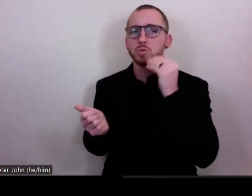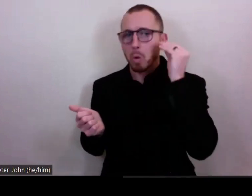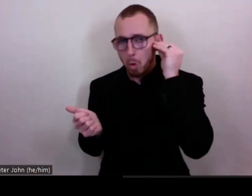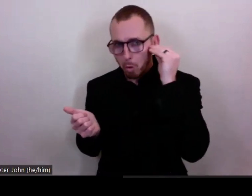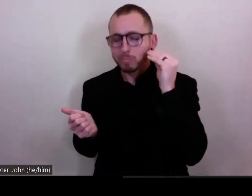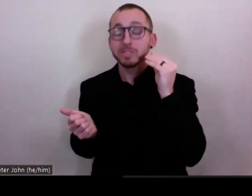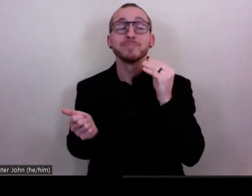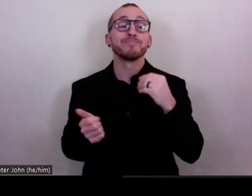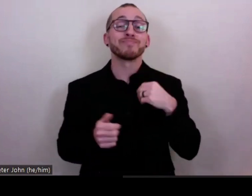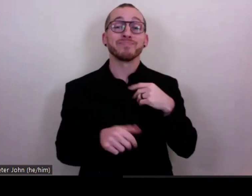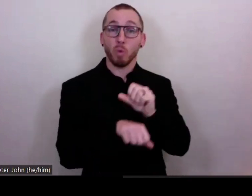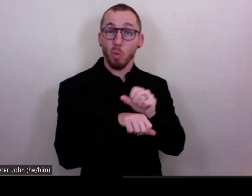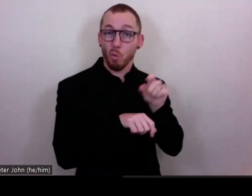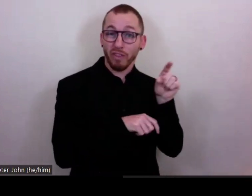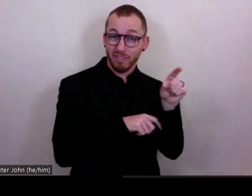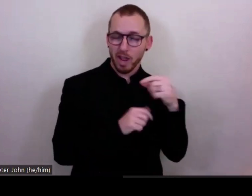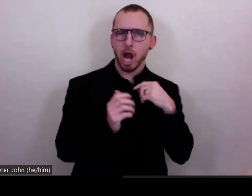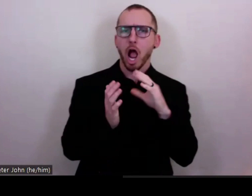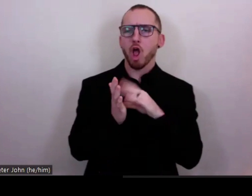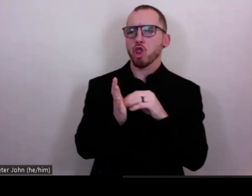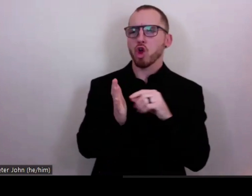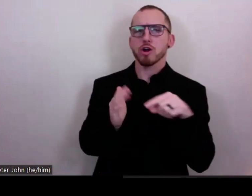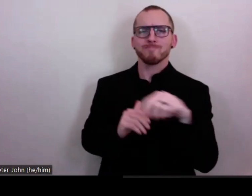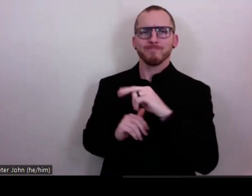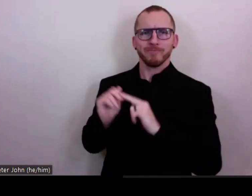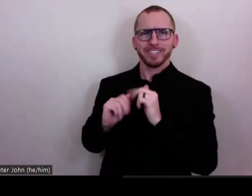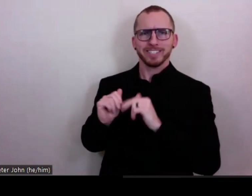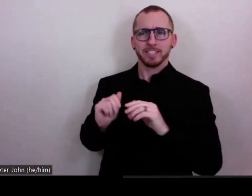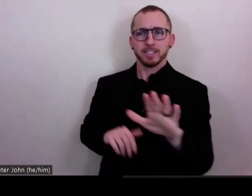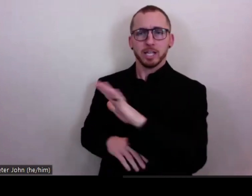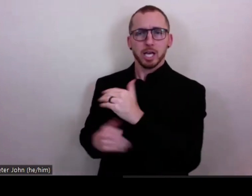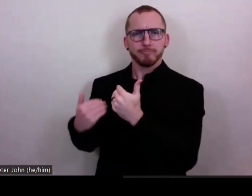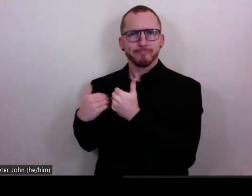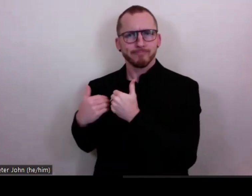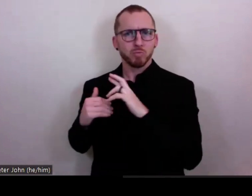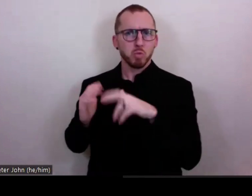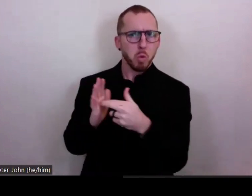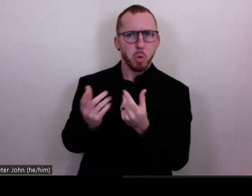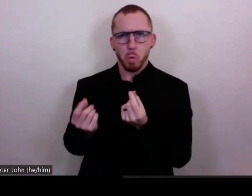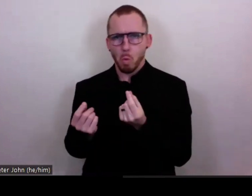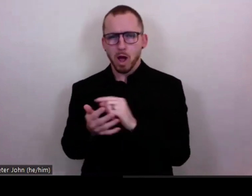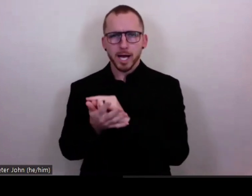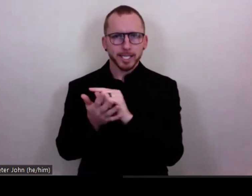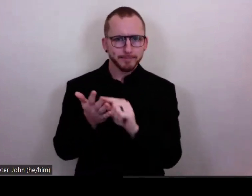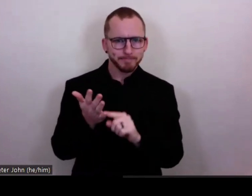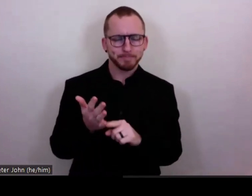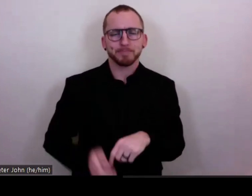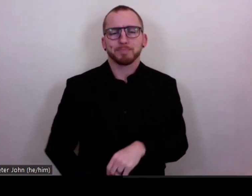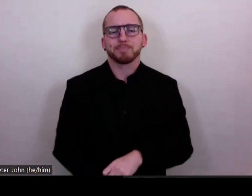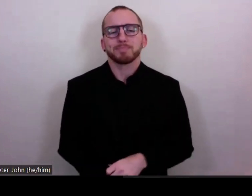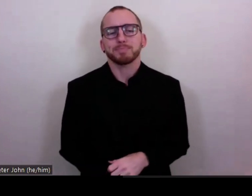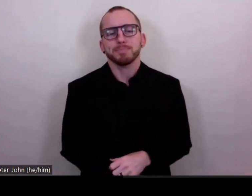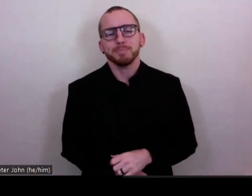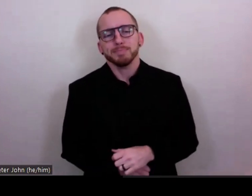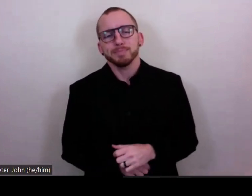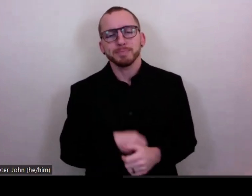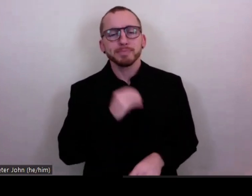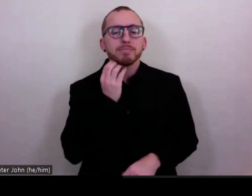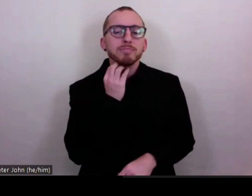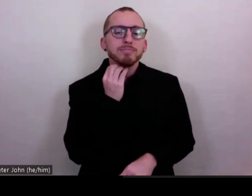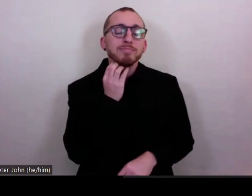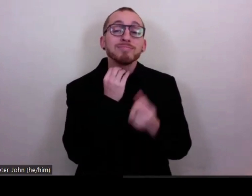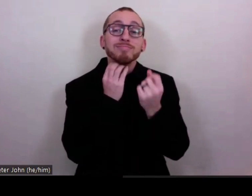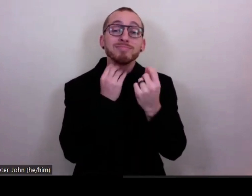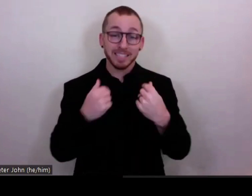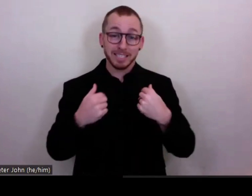do. Taking on the role of an ombudsman, I had to all of a sudden put on blinders because